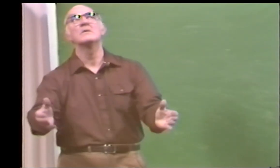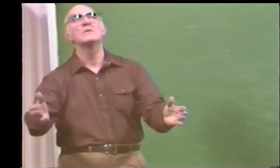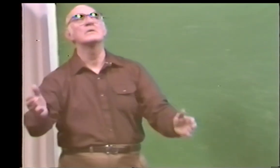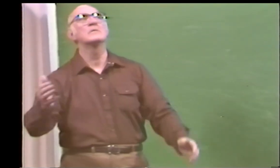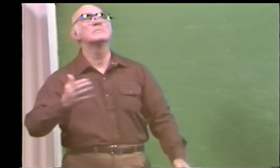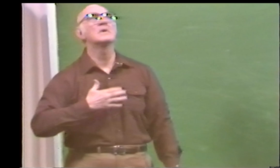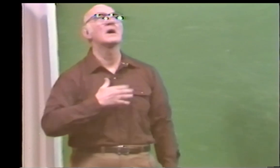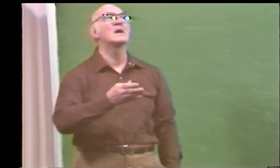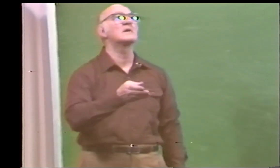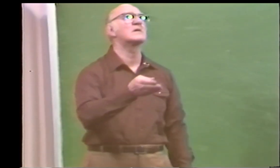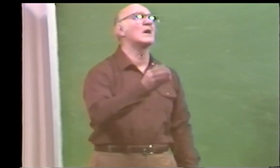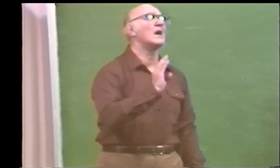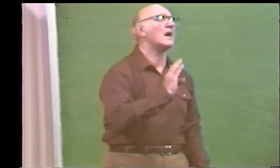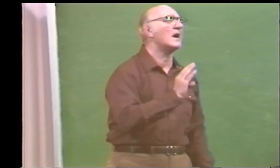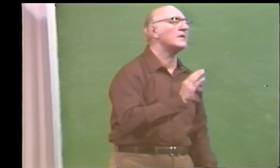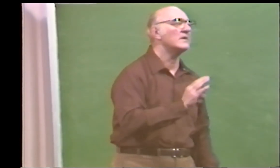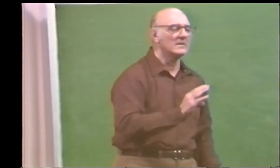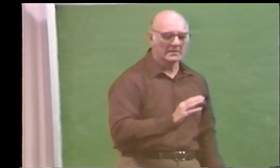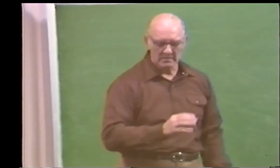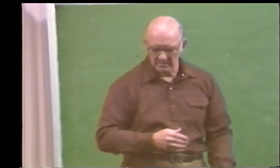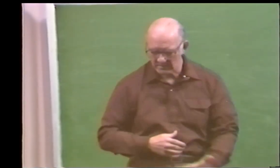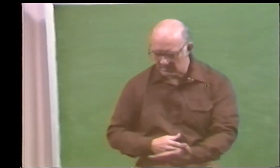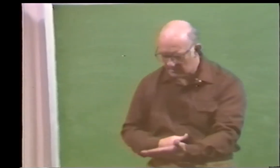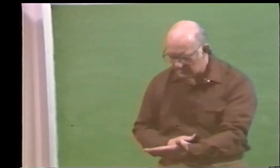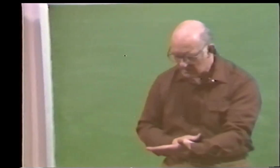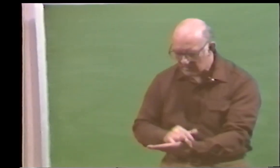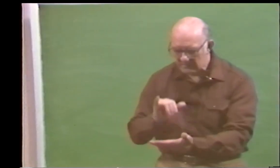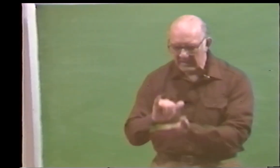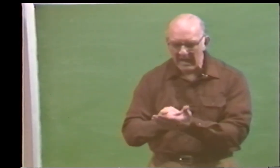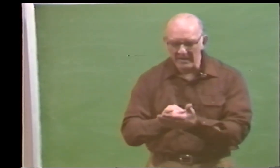oh my God, that